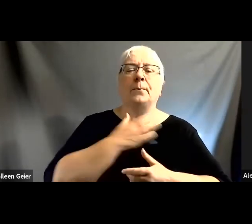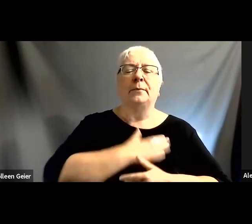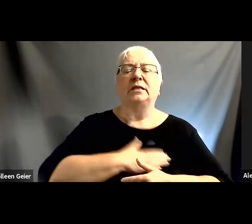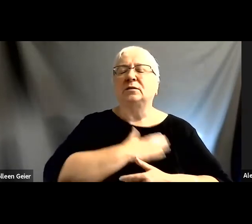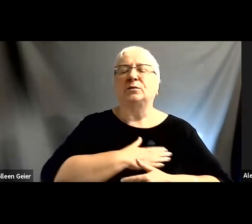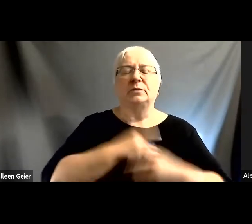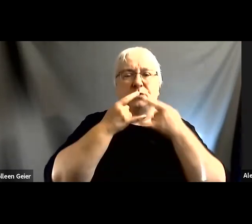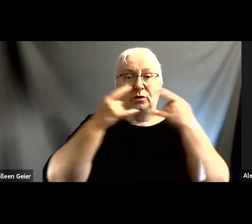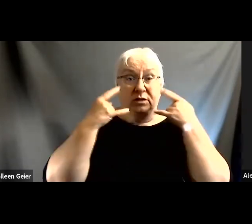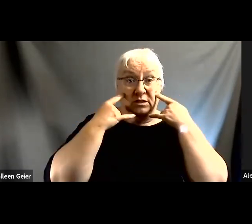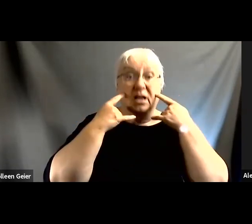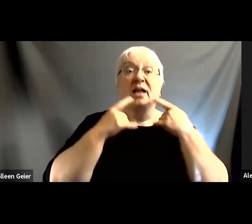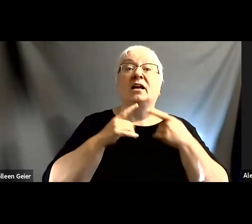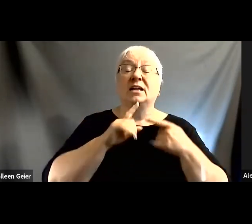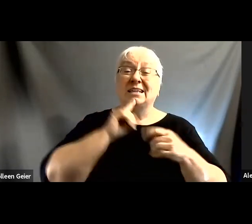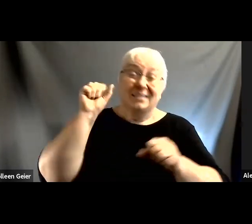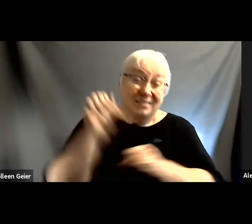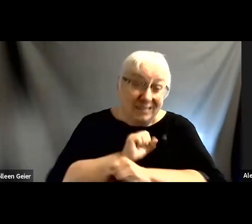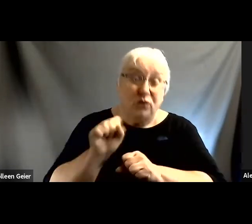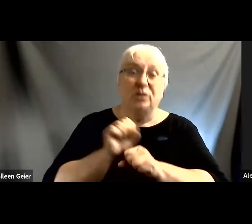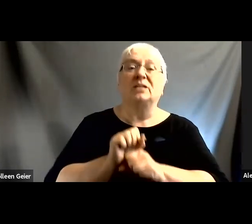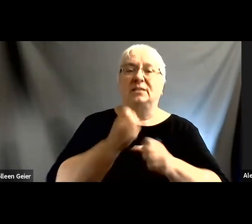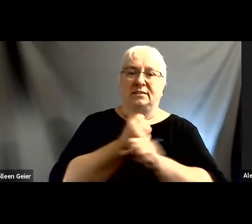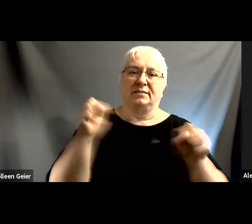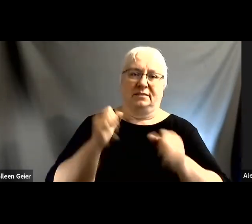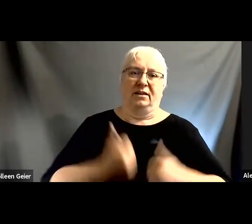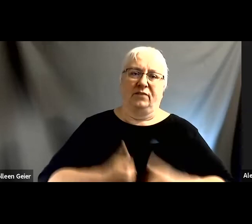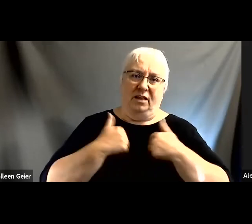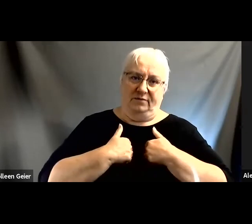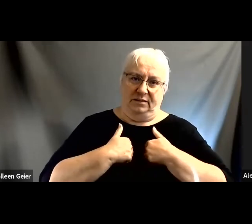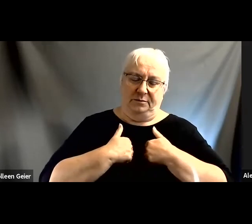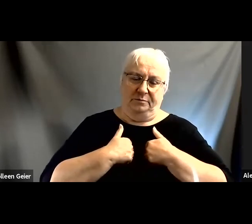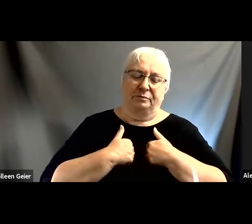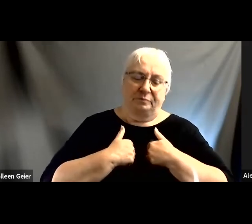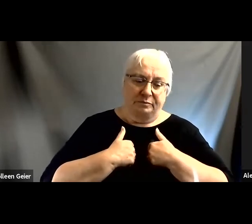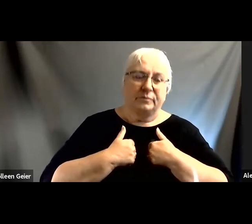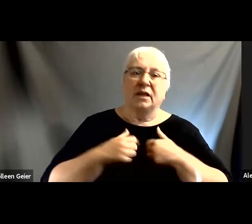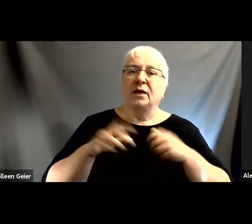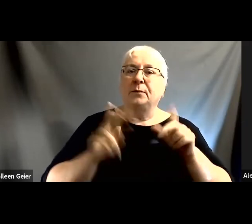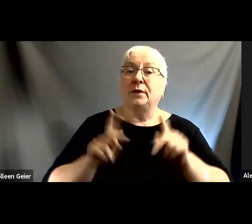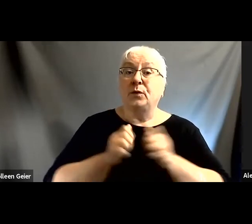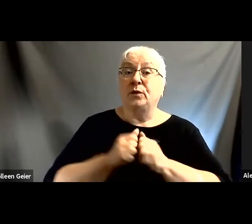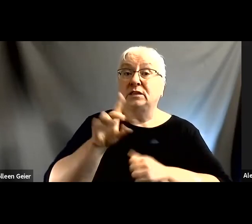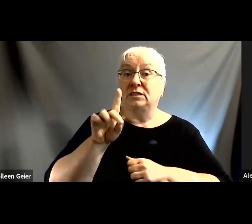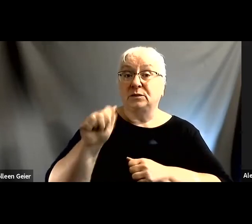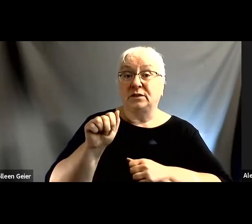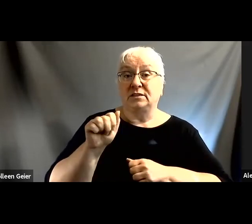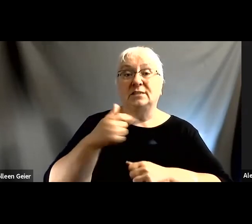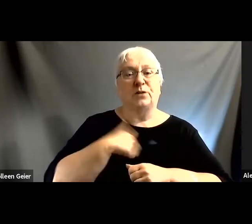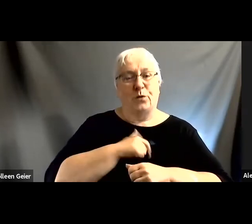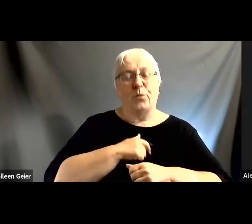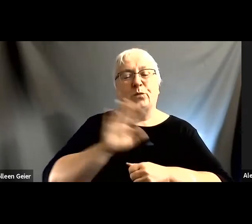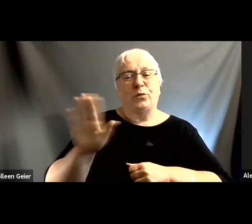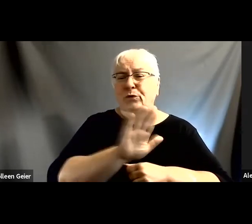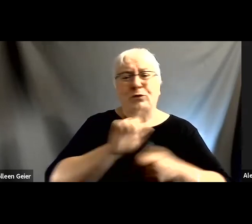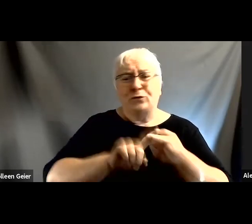quite literally saving lives. The most important aspect about people with disabilities is that we are your friends, we are